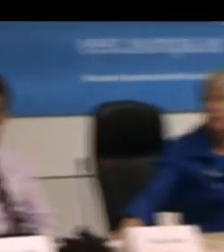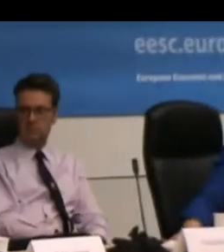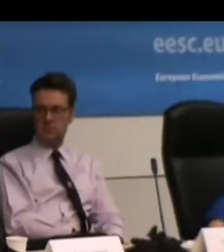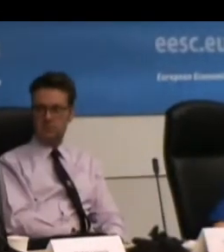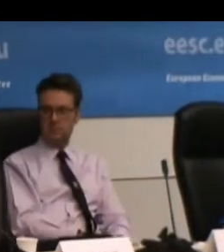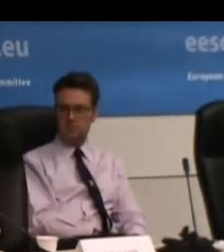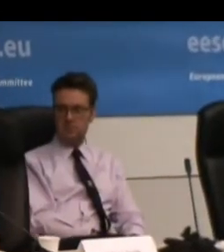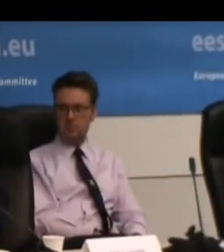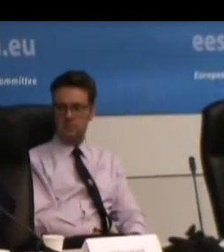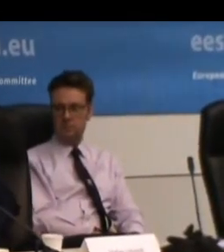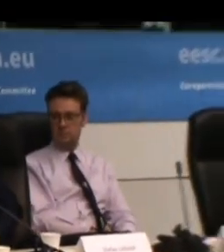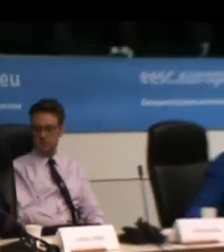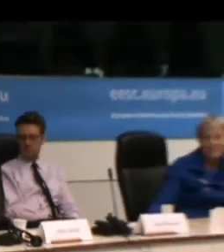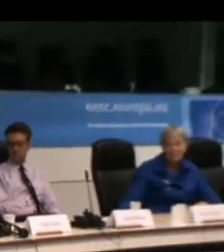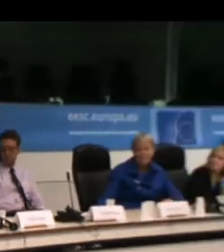Great.